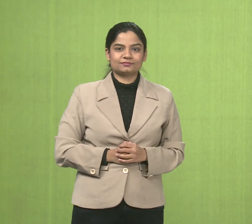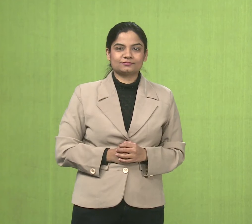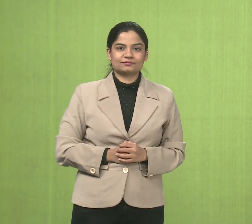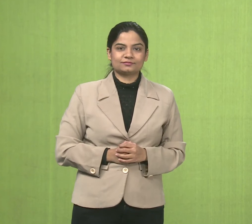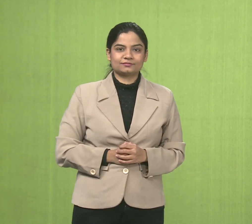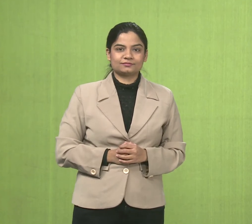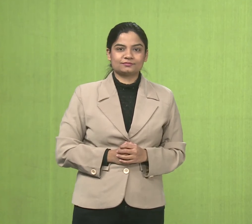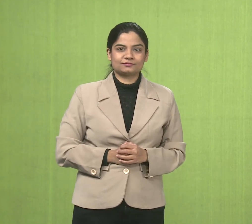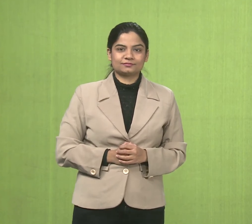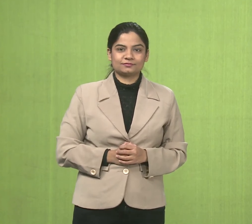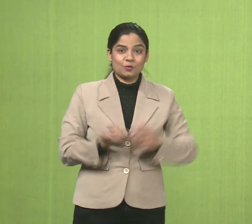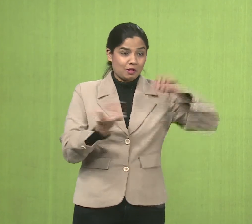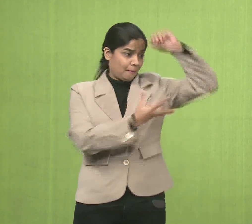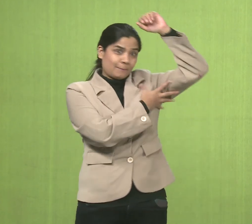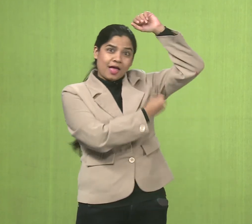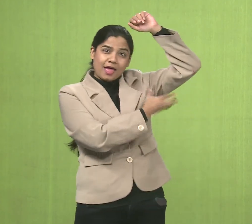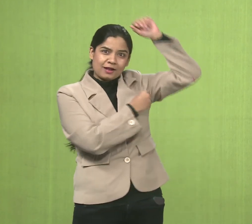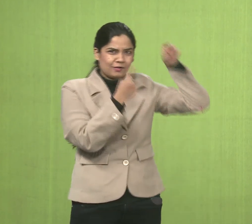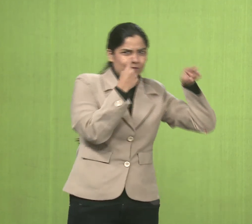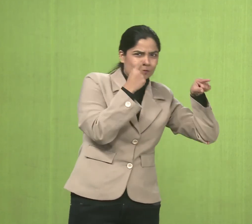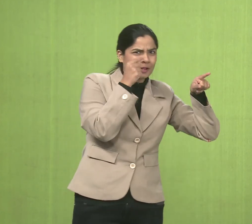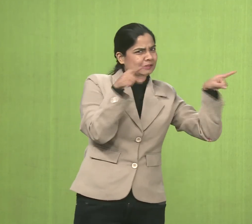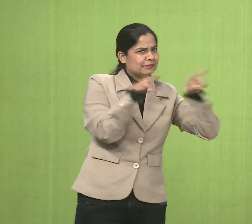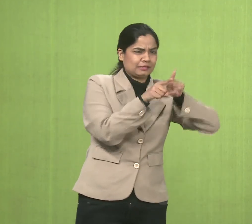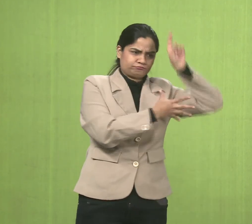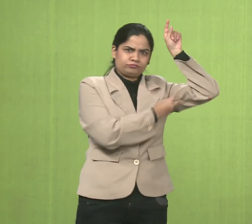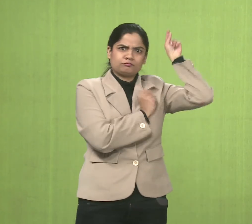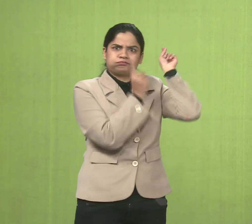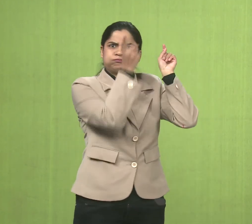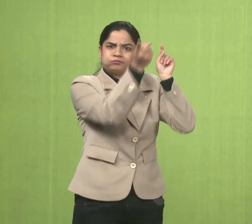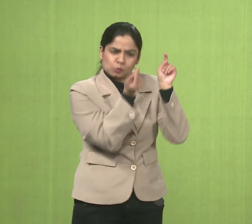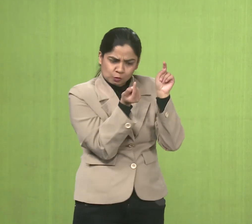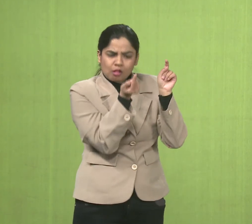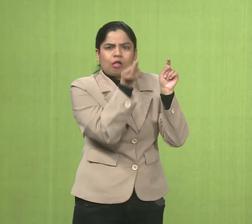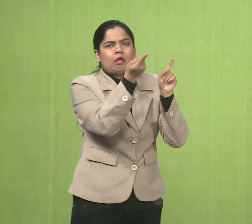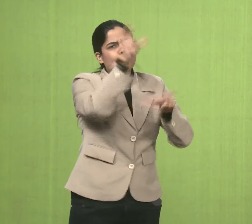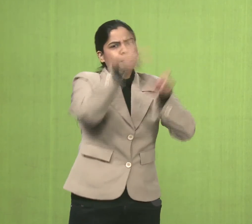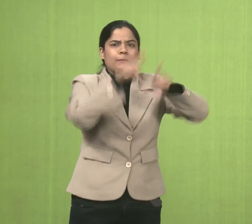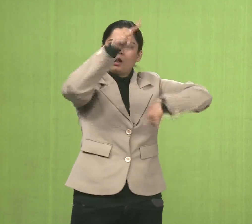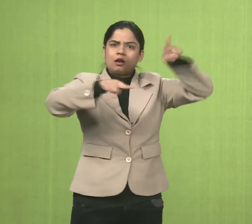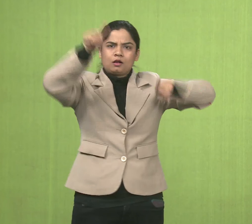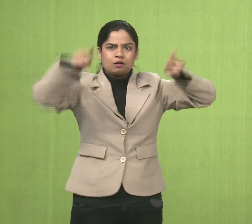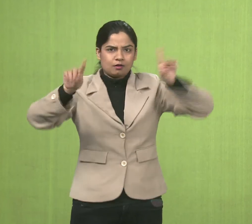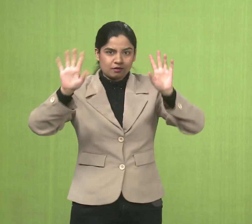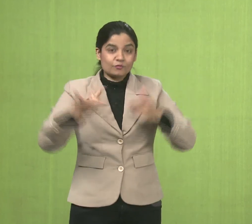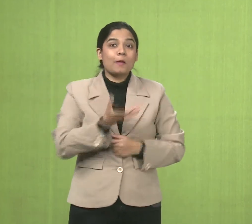etc. The hair becomes darker. It's even for females, as we know. Men start to